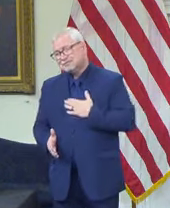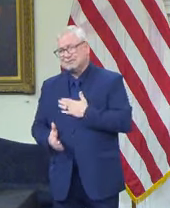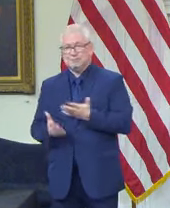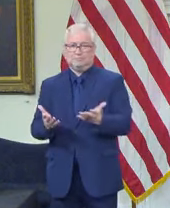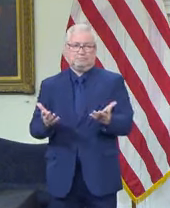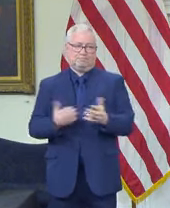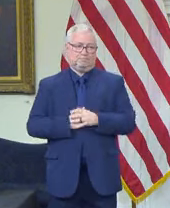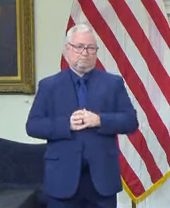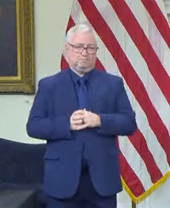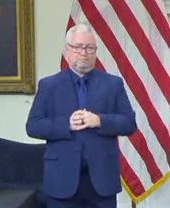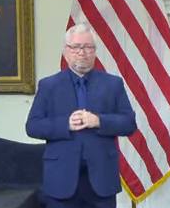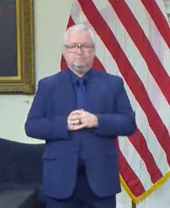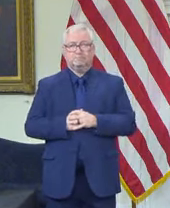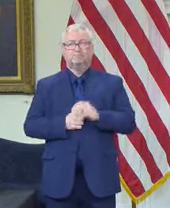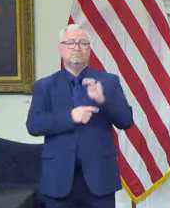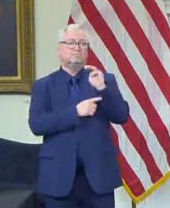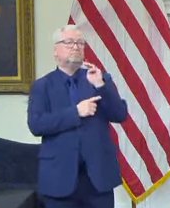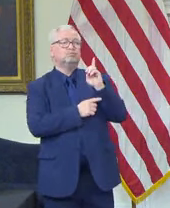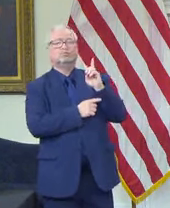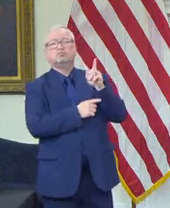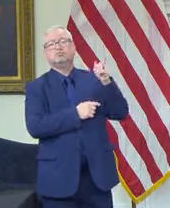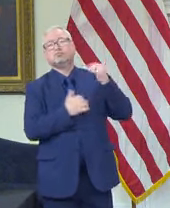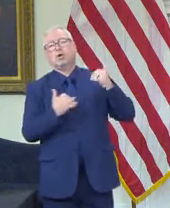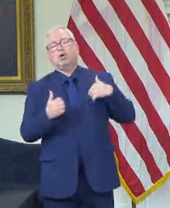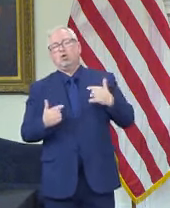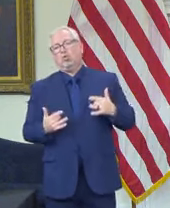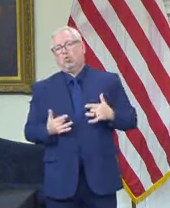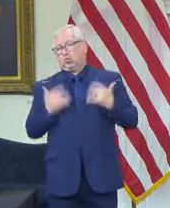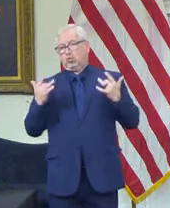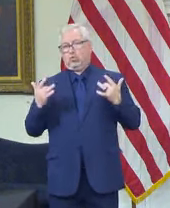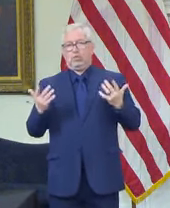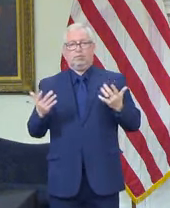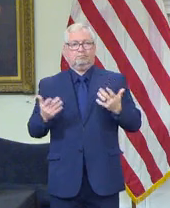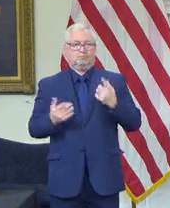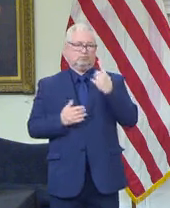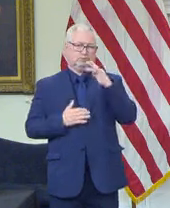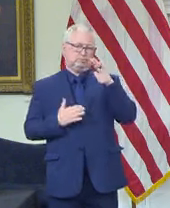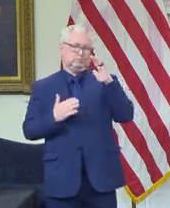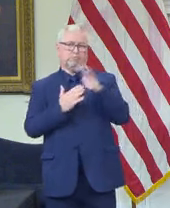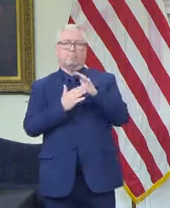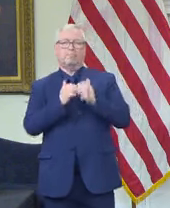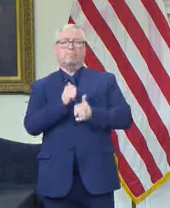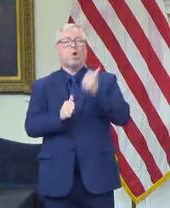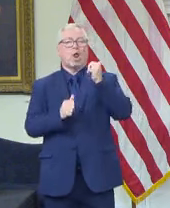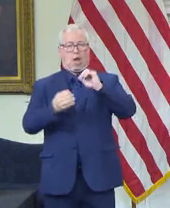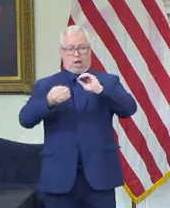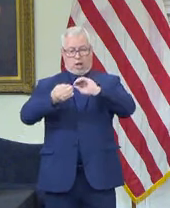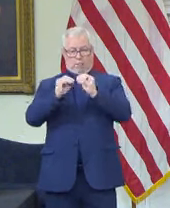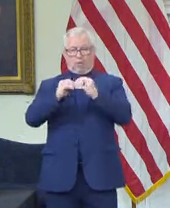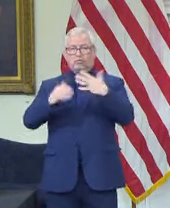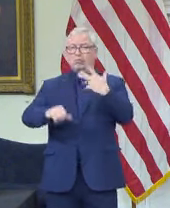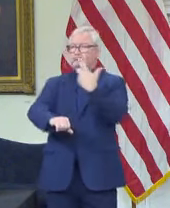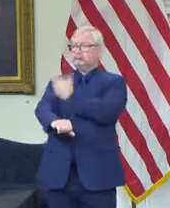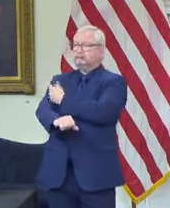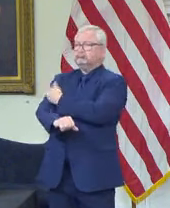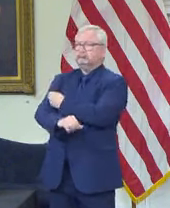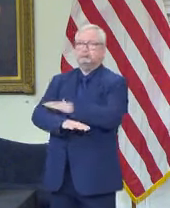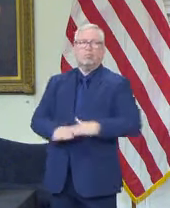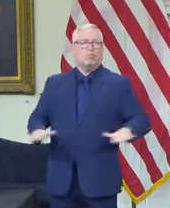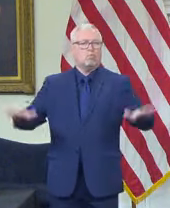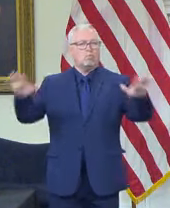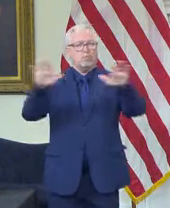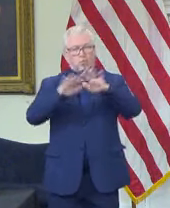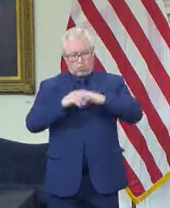in America. We have now administered over 10.8 million vaccines. And